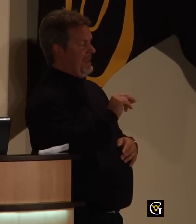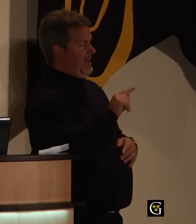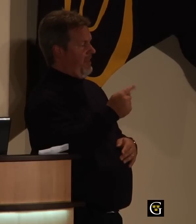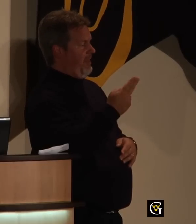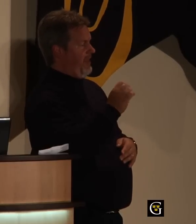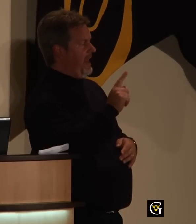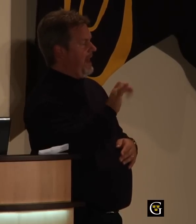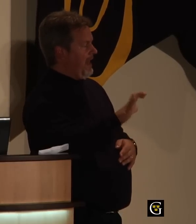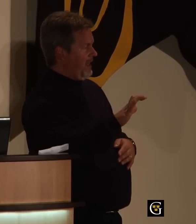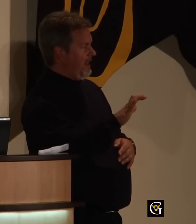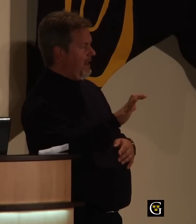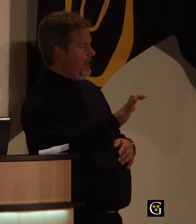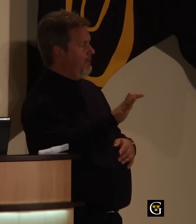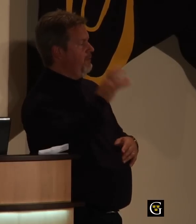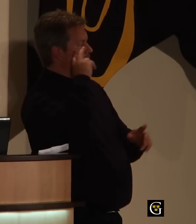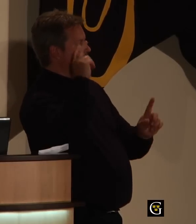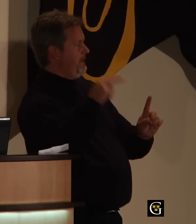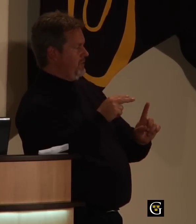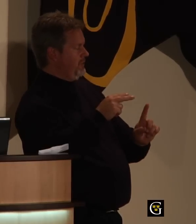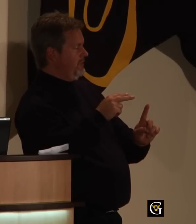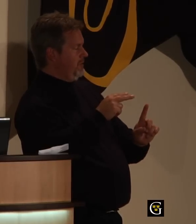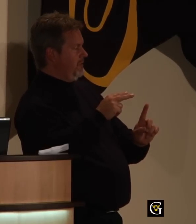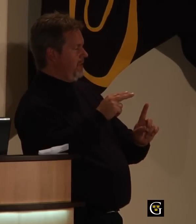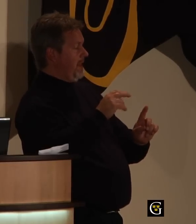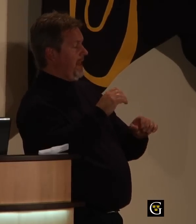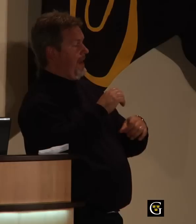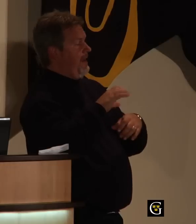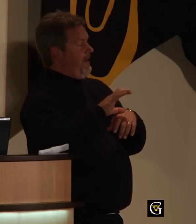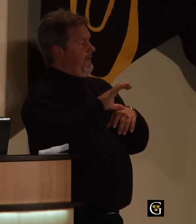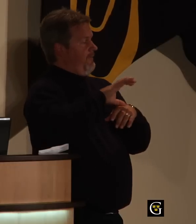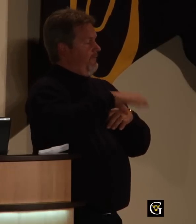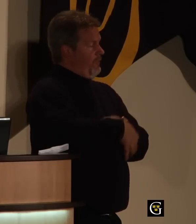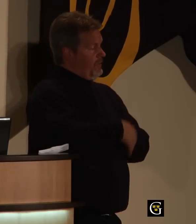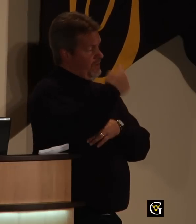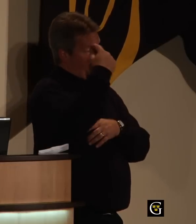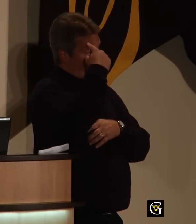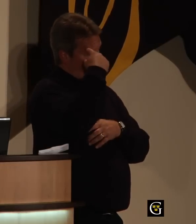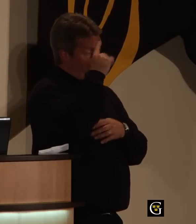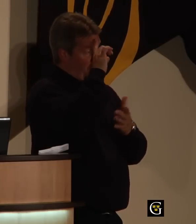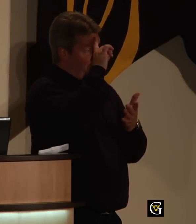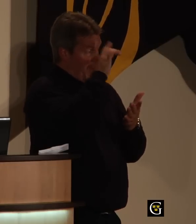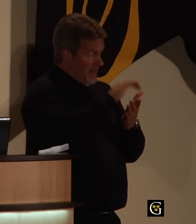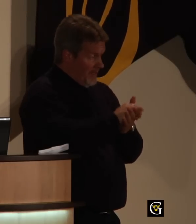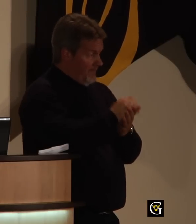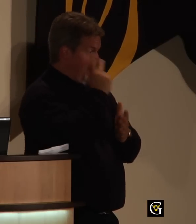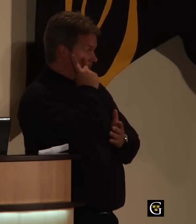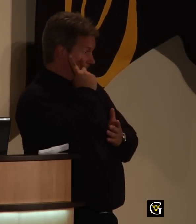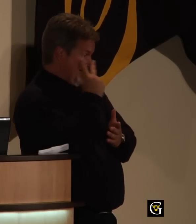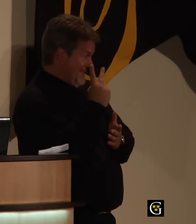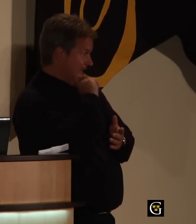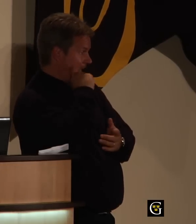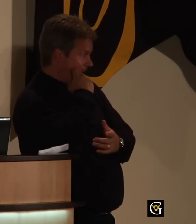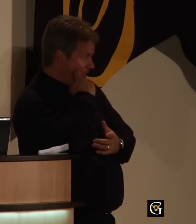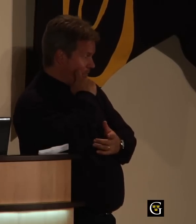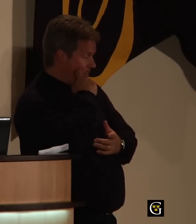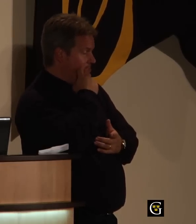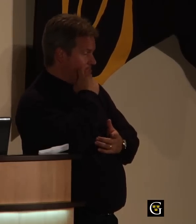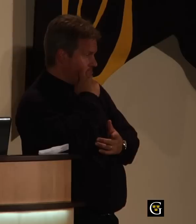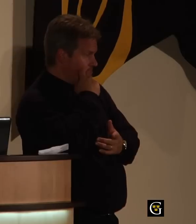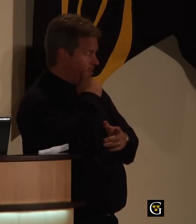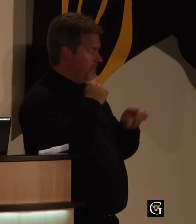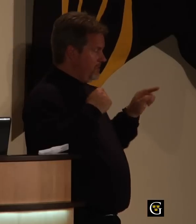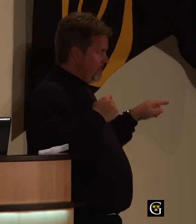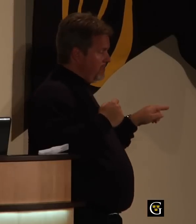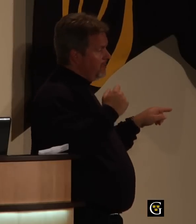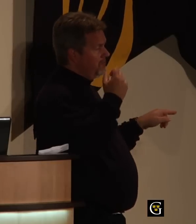perception. The idea of making your brain believe that you're seeing an apple or thinking you're an apple in somewhat the same way,